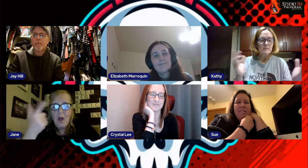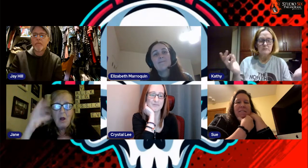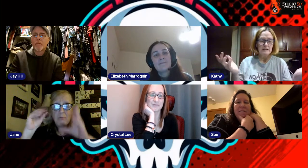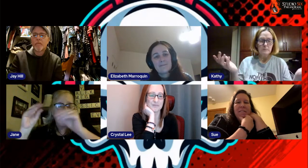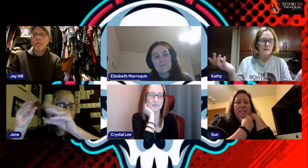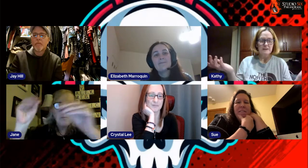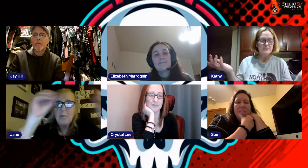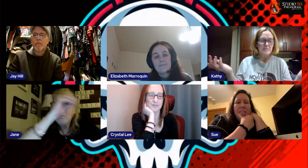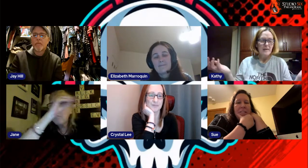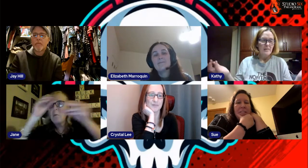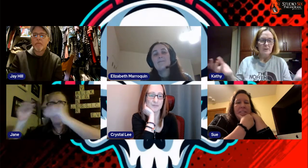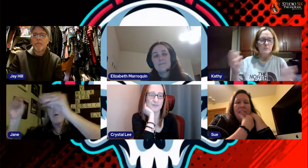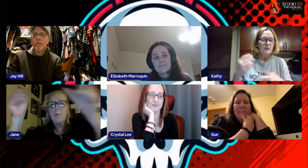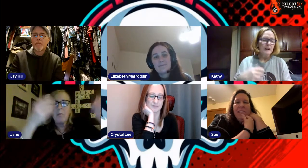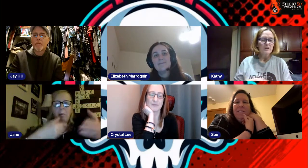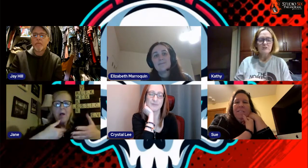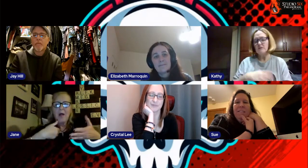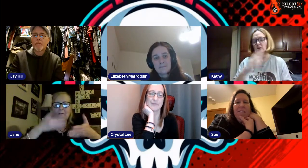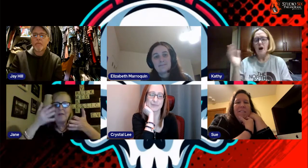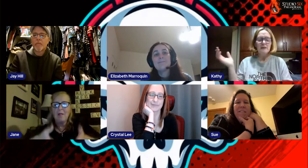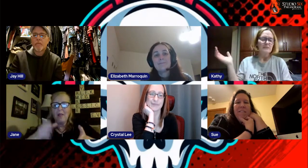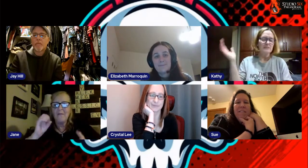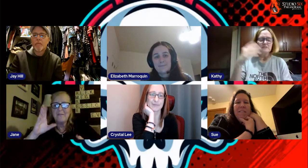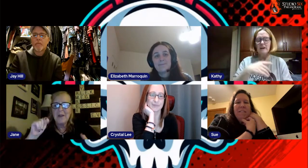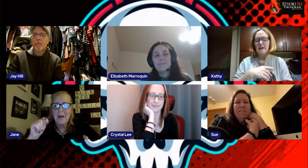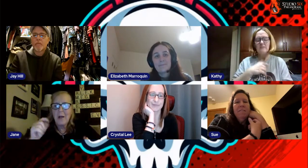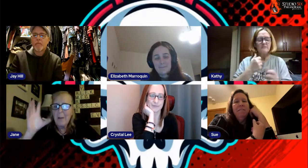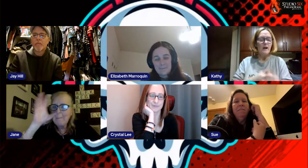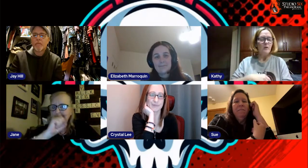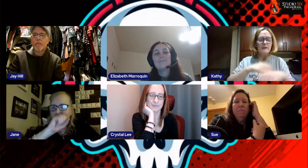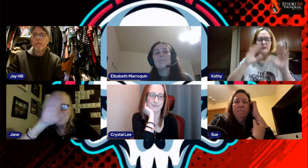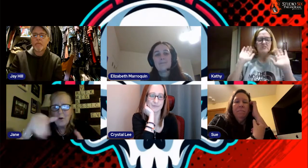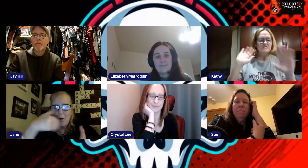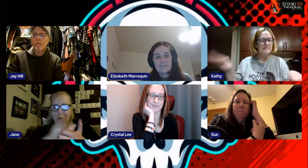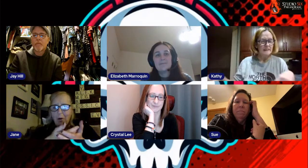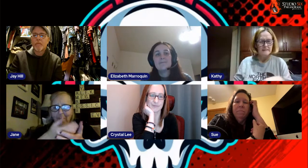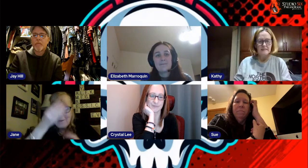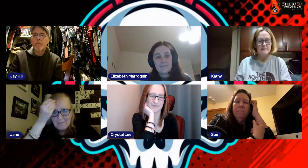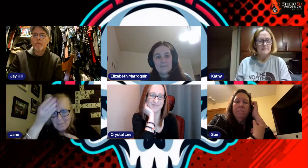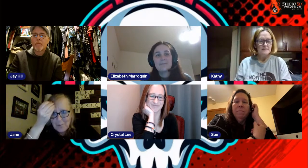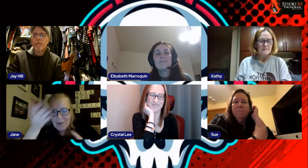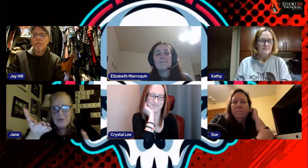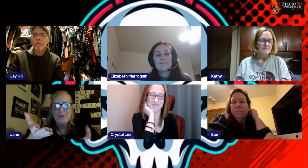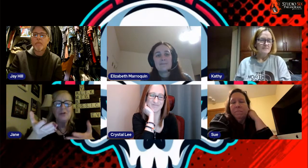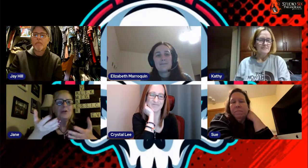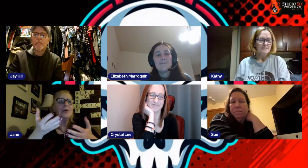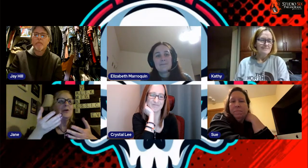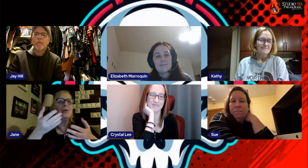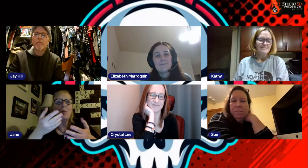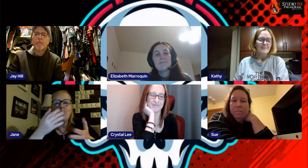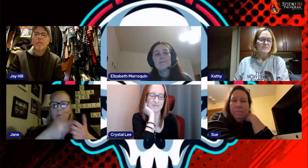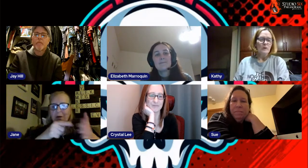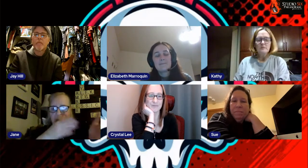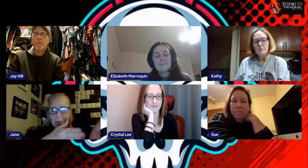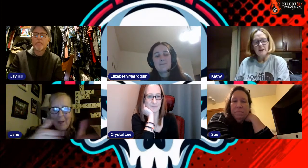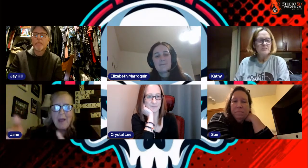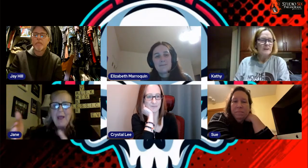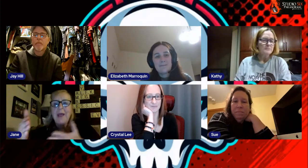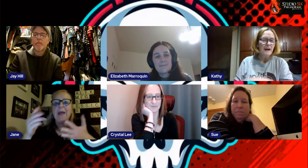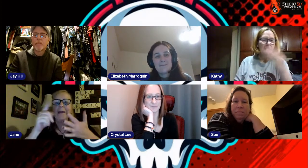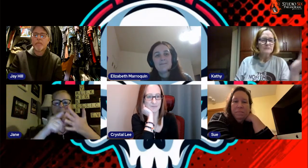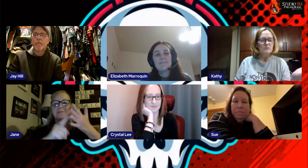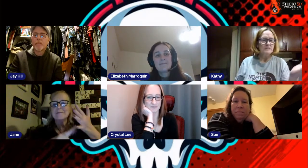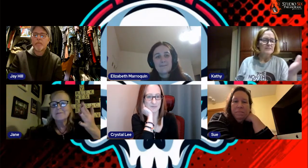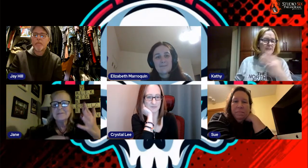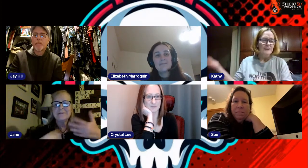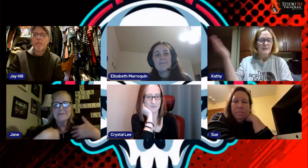a hearing team, because the communication, the talking, I can't follow, I can't understand it. Mm-hmm. The information